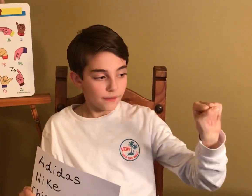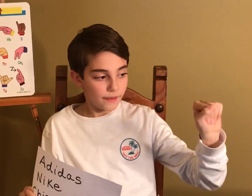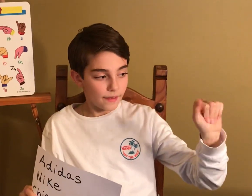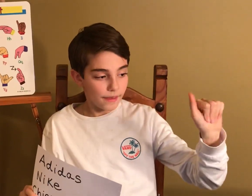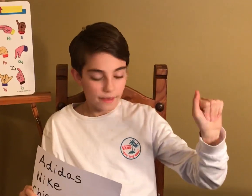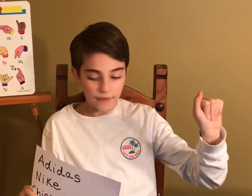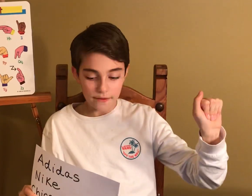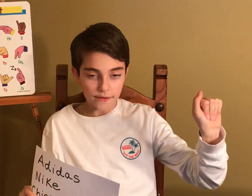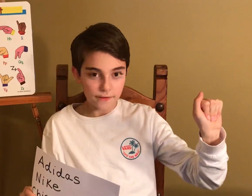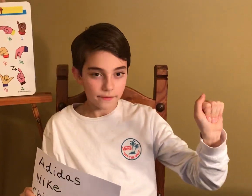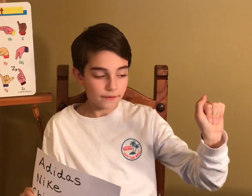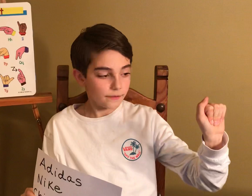A,